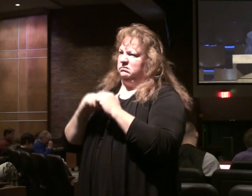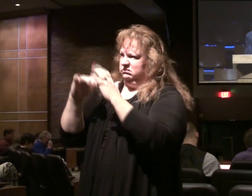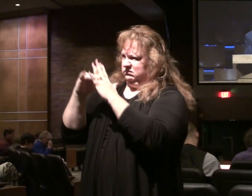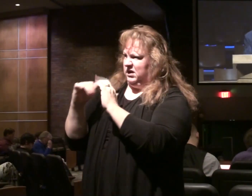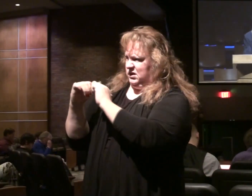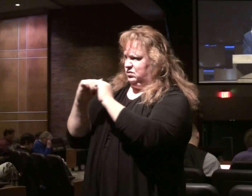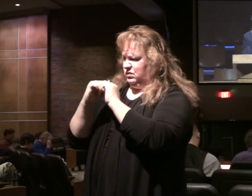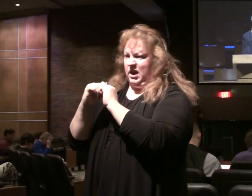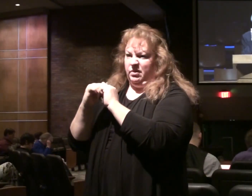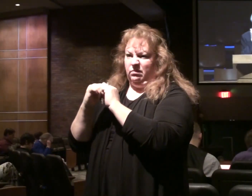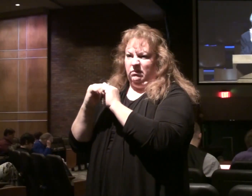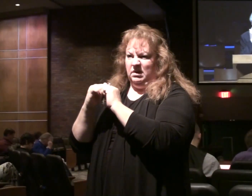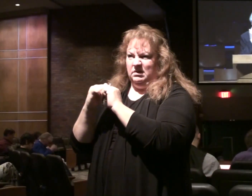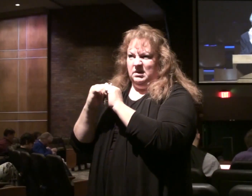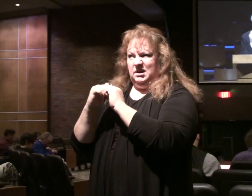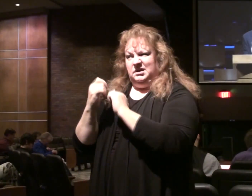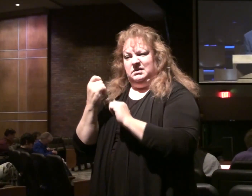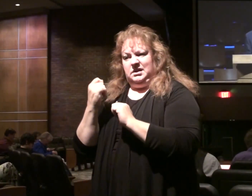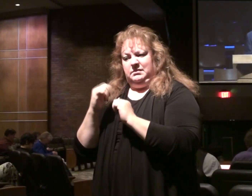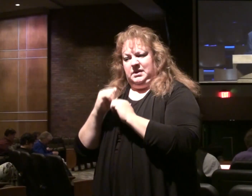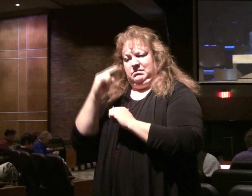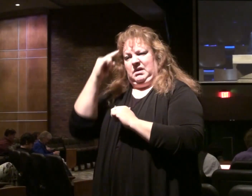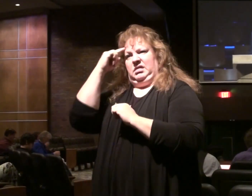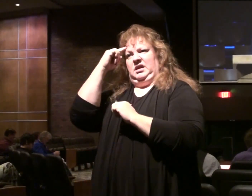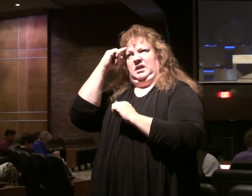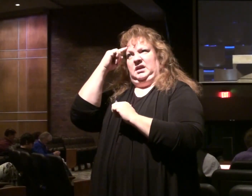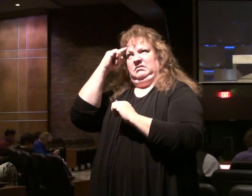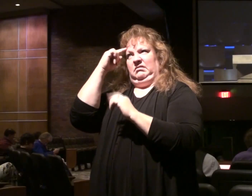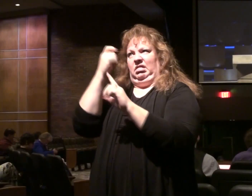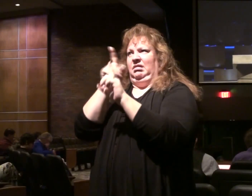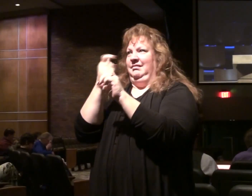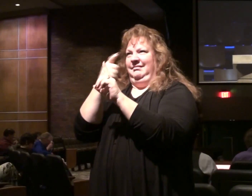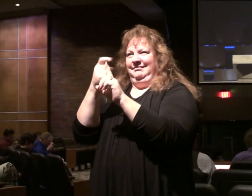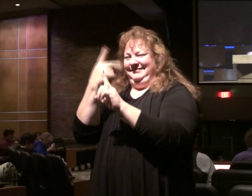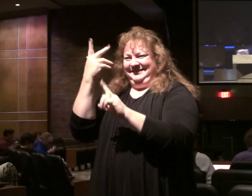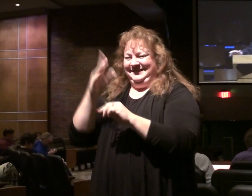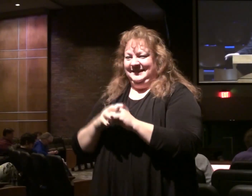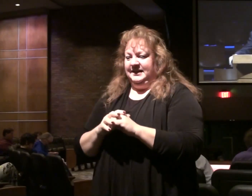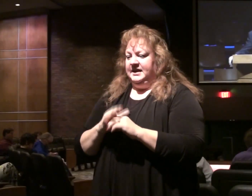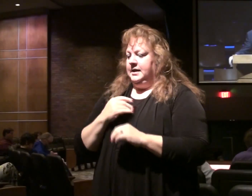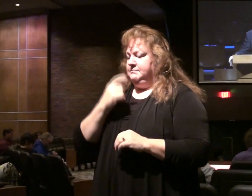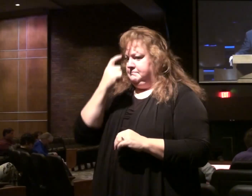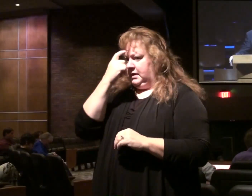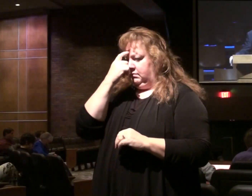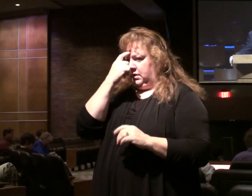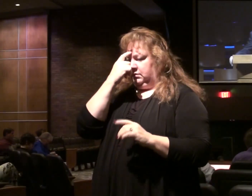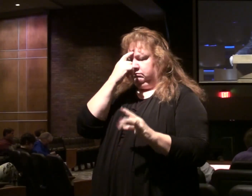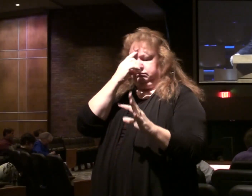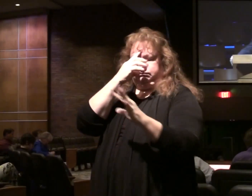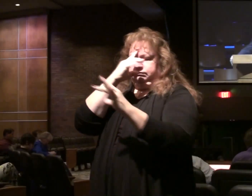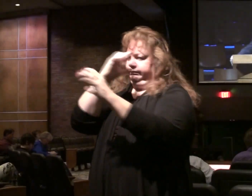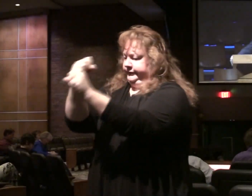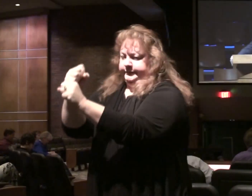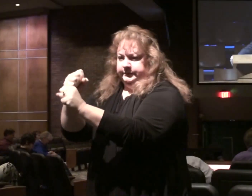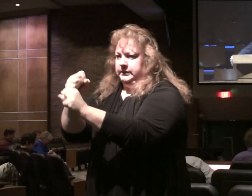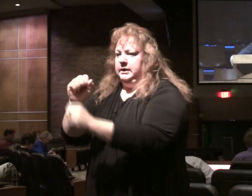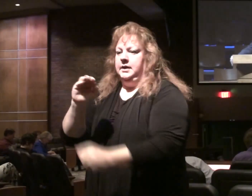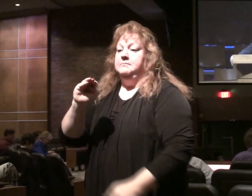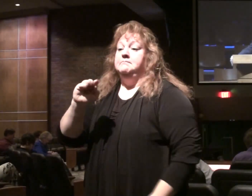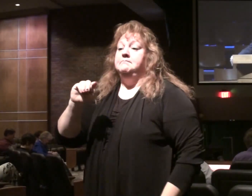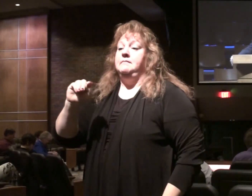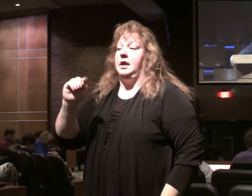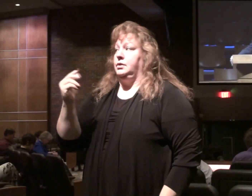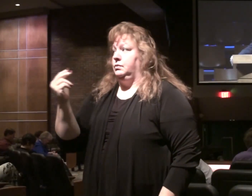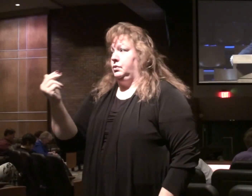you. So just a little bit of how my thinking goes. And my mind was drawn to Matthew chapter